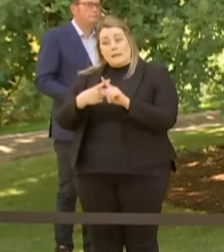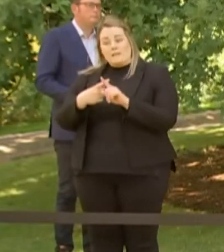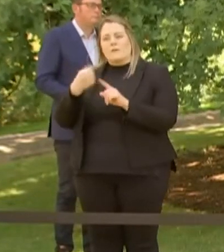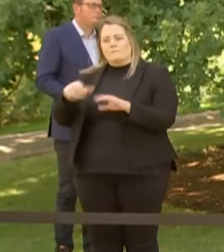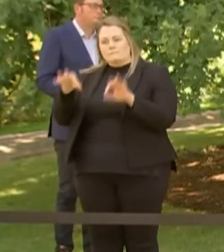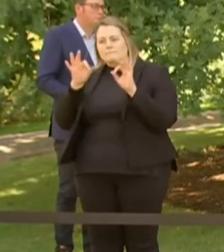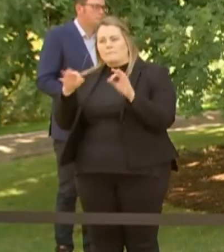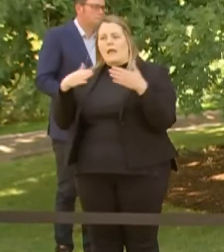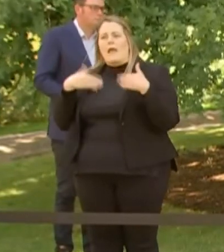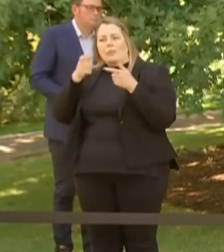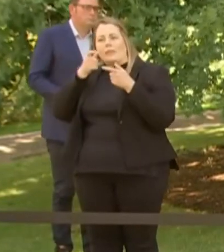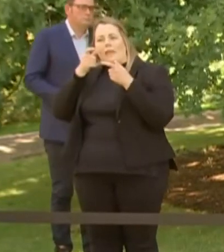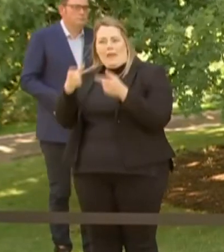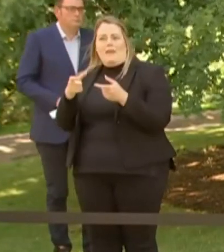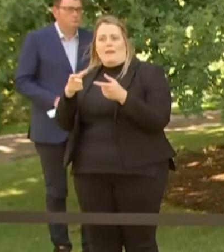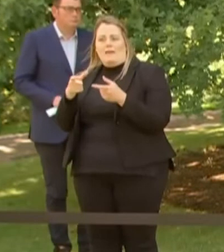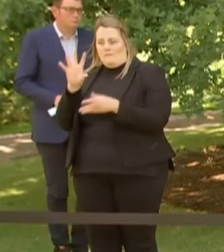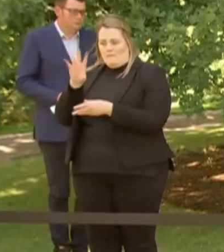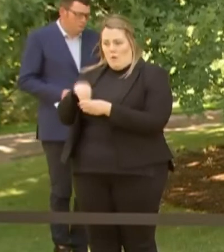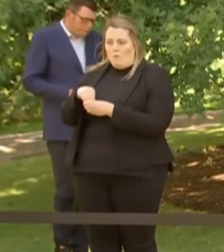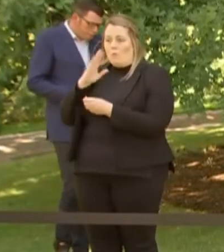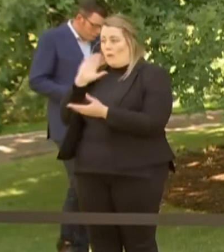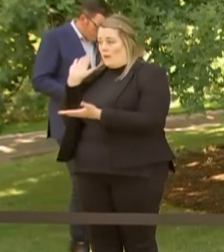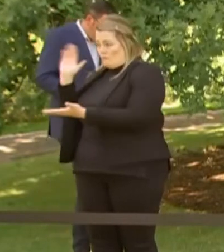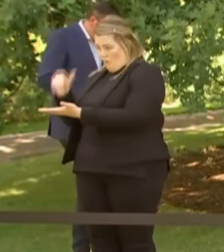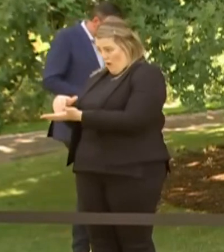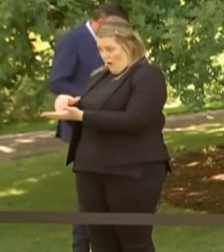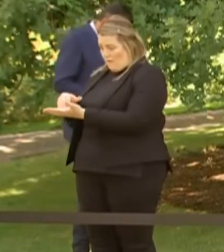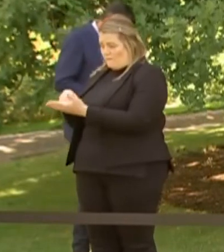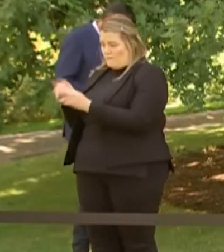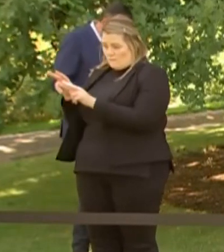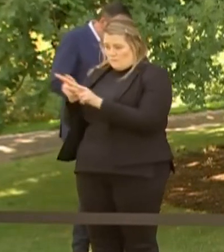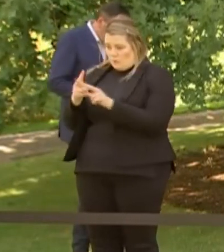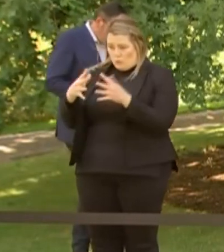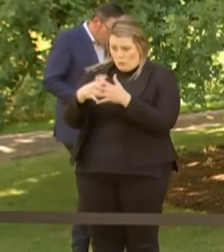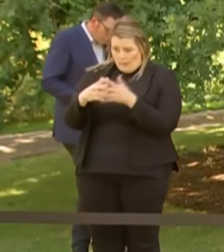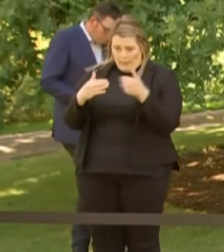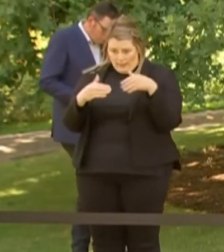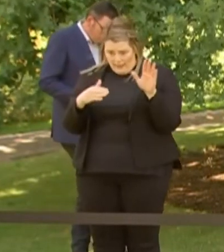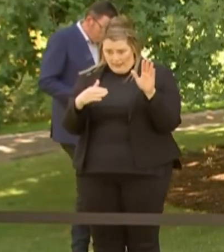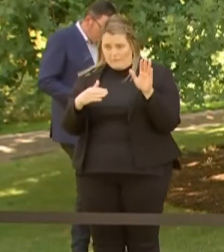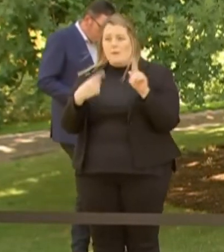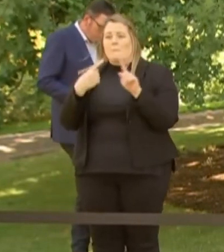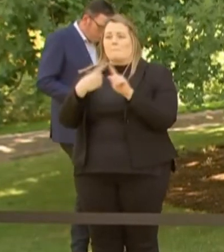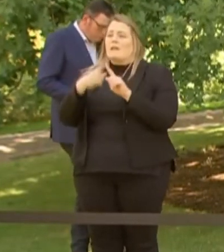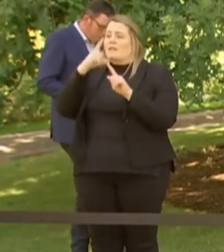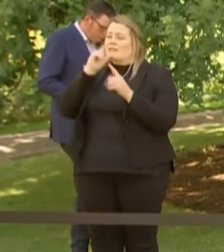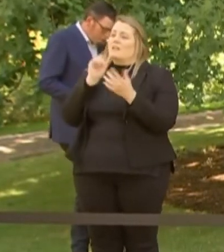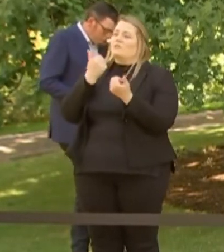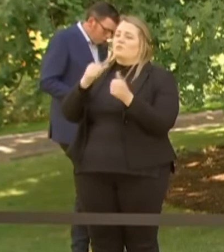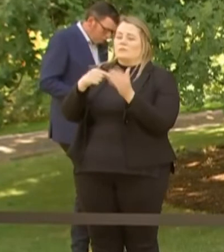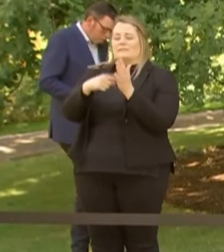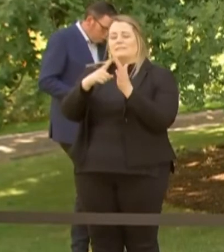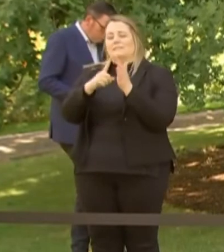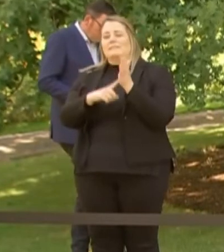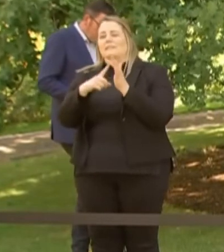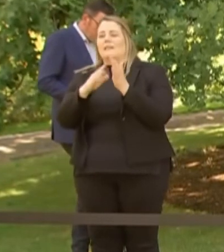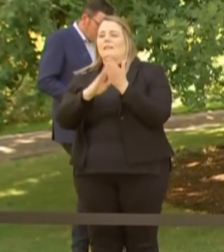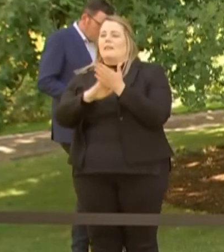There's also access to mental health services through telehealth. They will be available to everyone as well, and they'll be a really